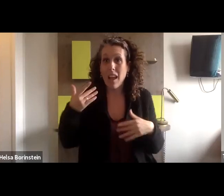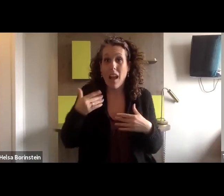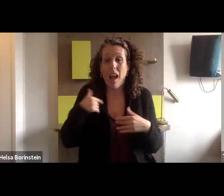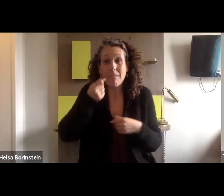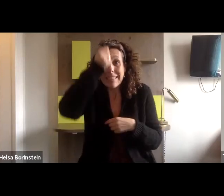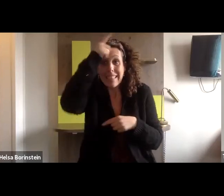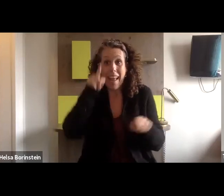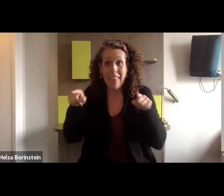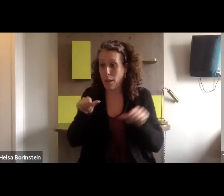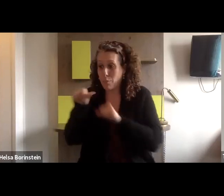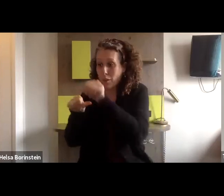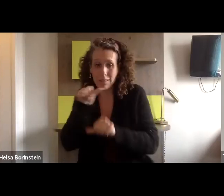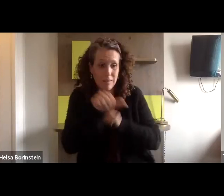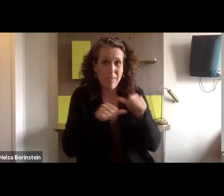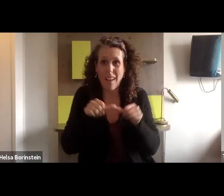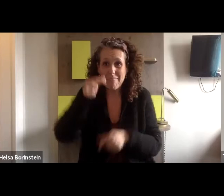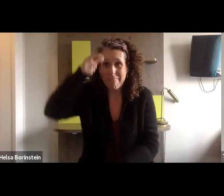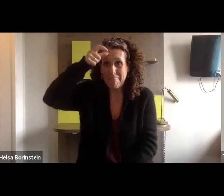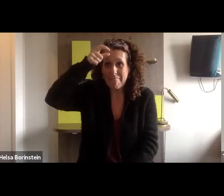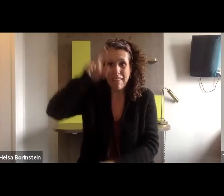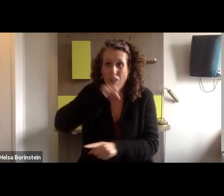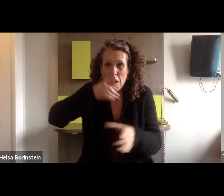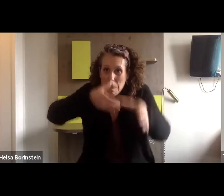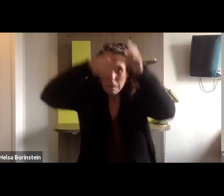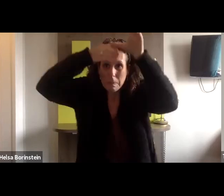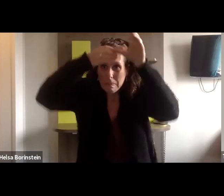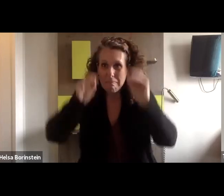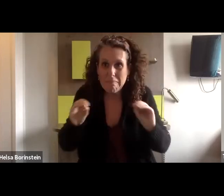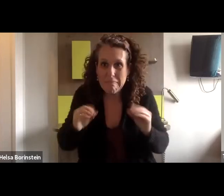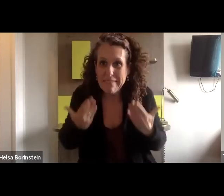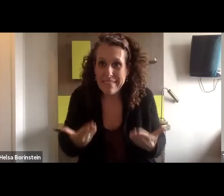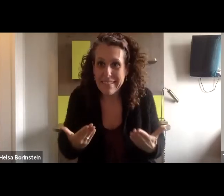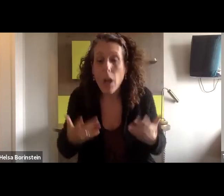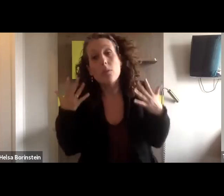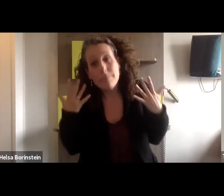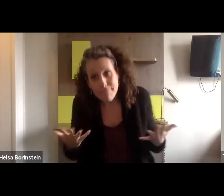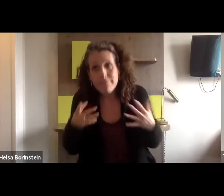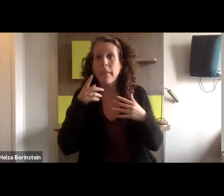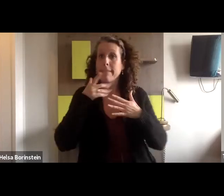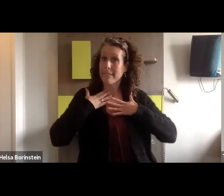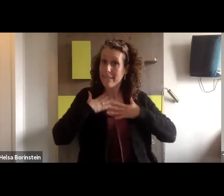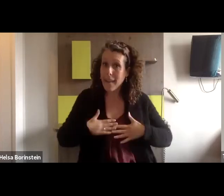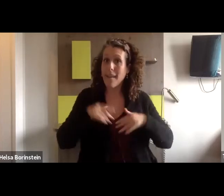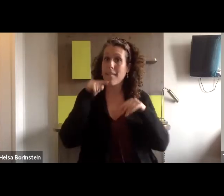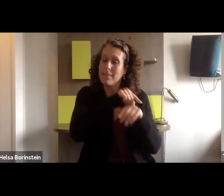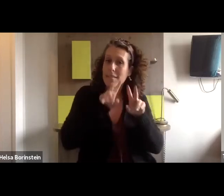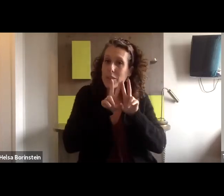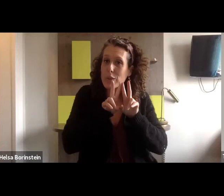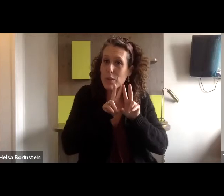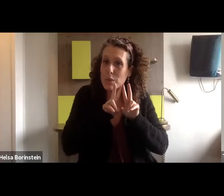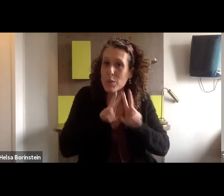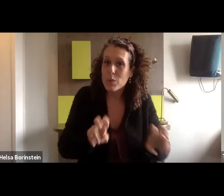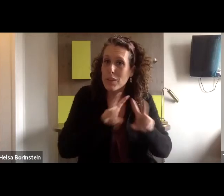this, as you might imagine, this is really an issue on if you want to use research to inform